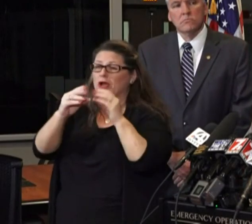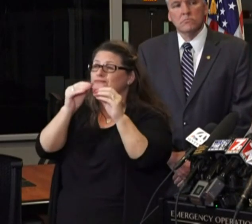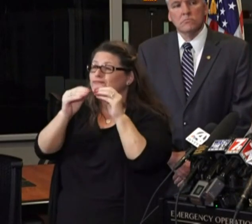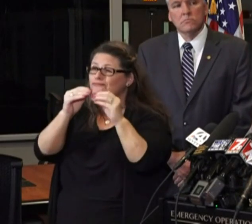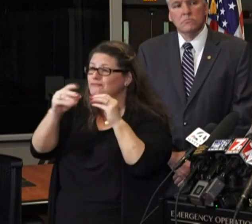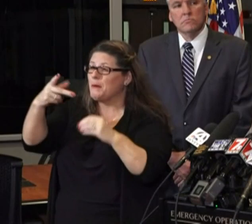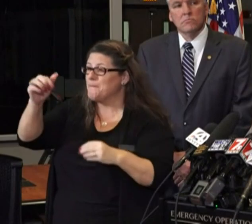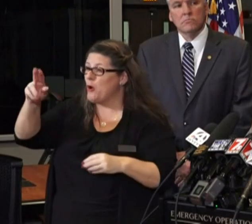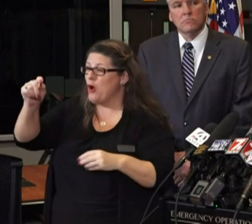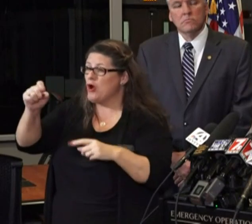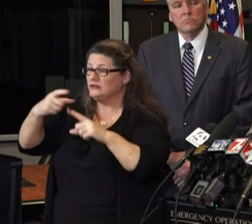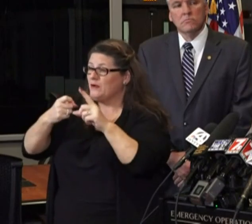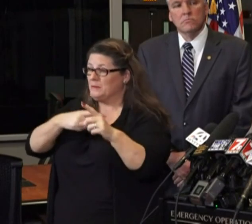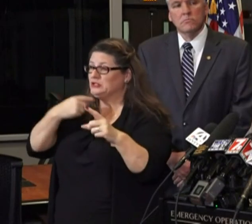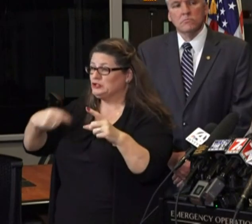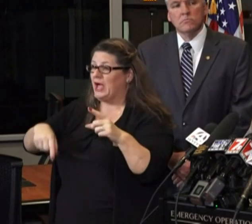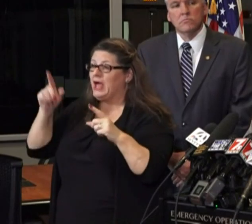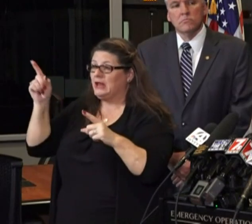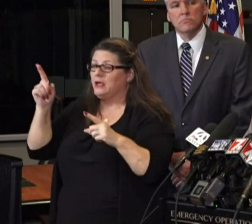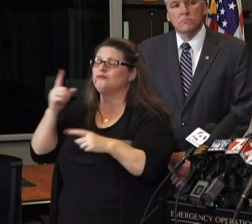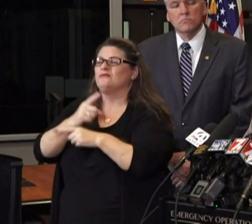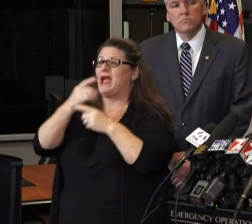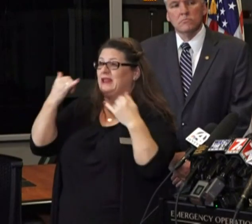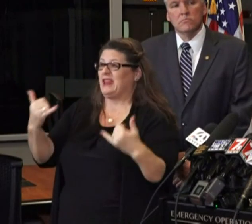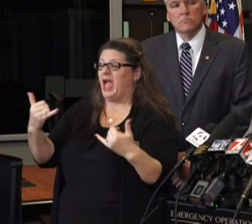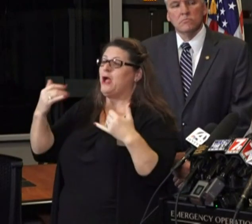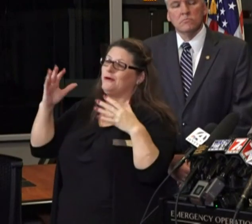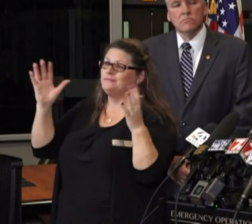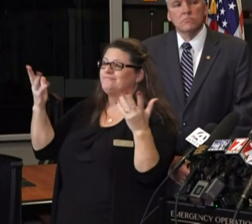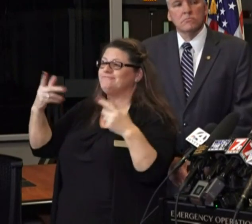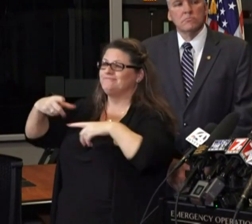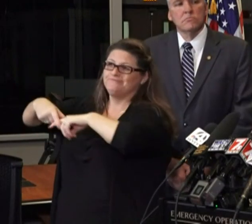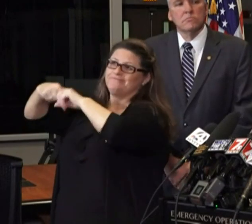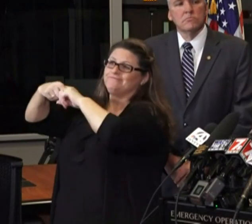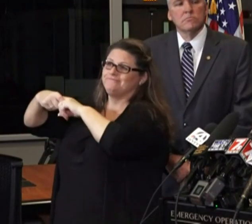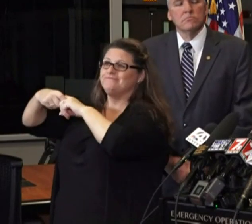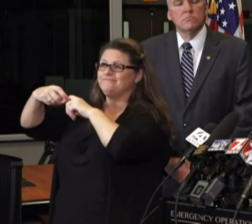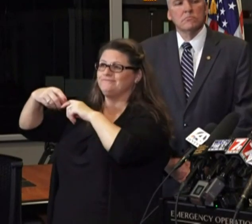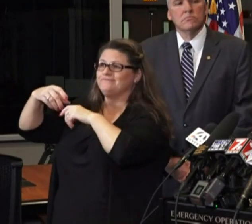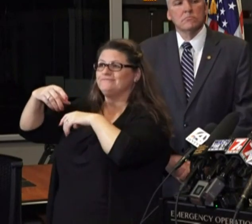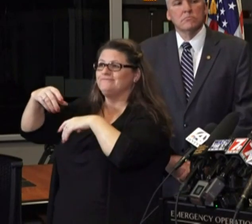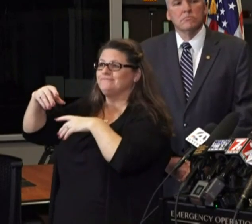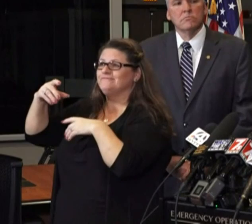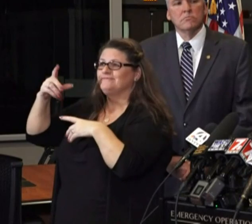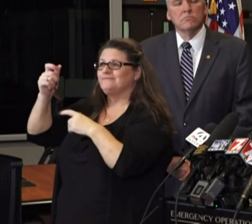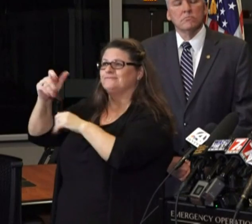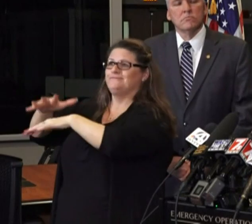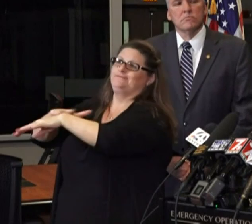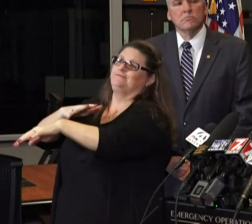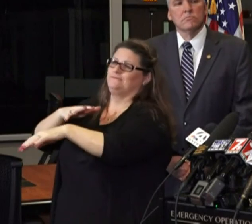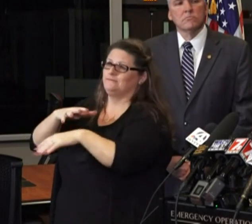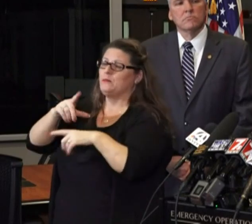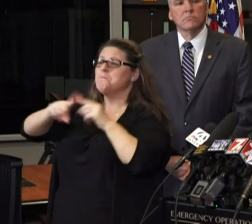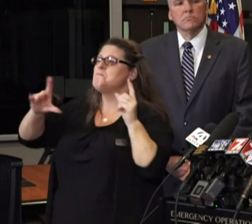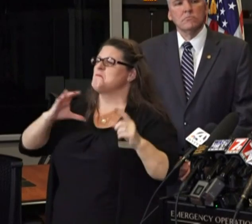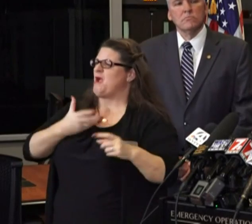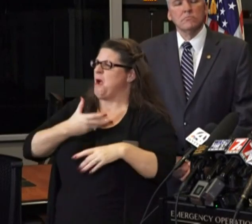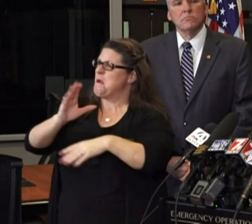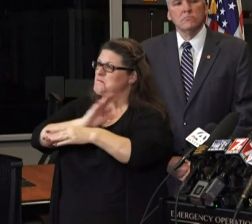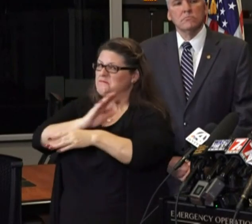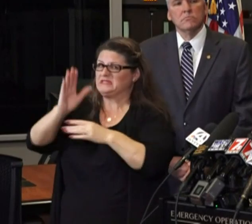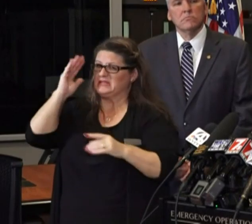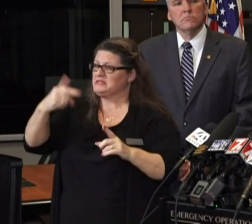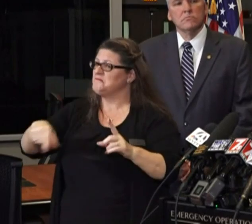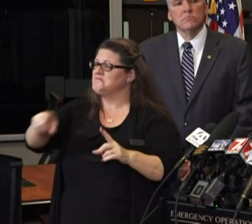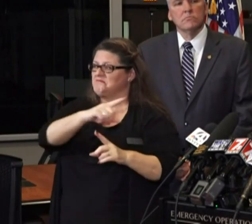that is disrupted at this time. But our businesses are strong, and again, there's a lot of communication